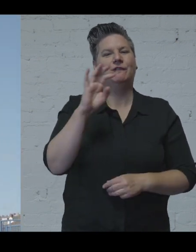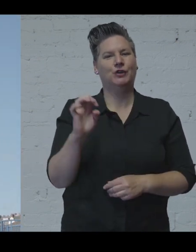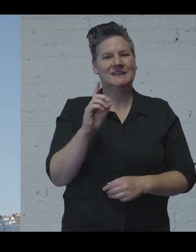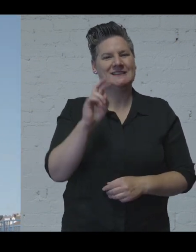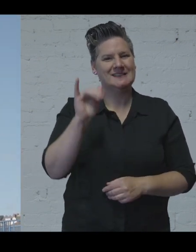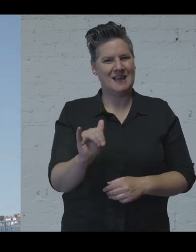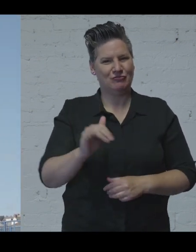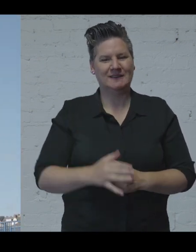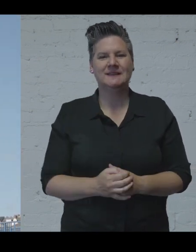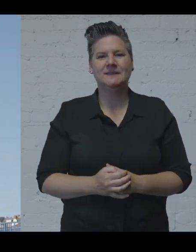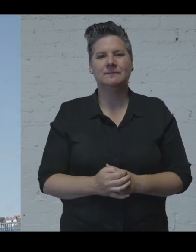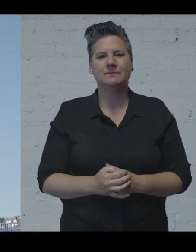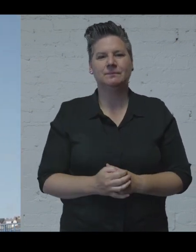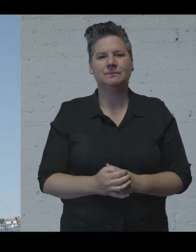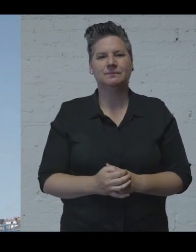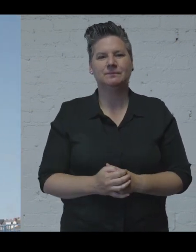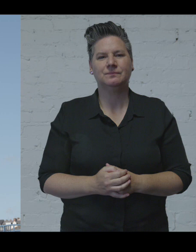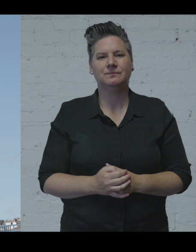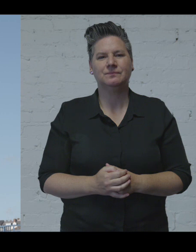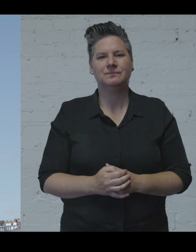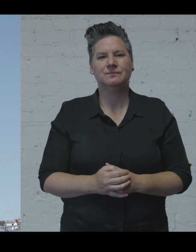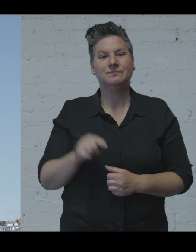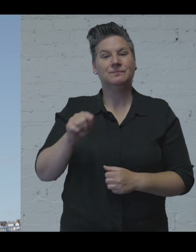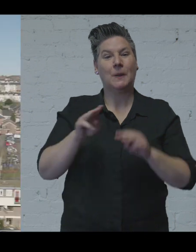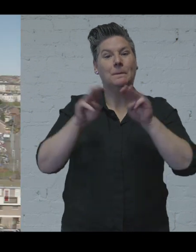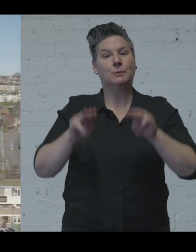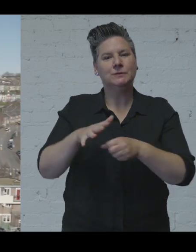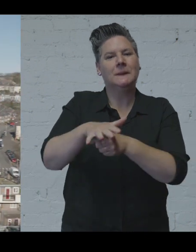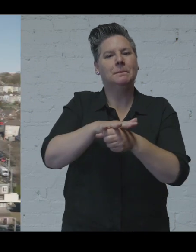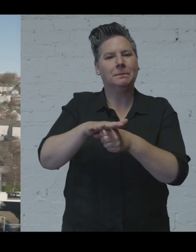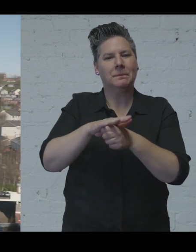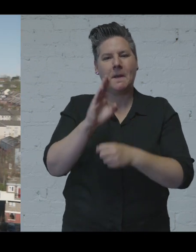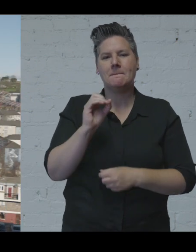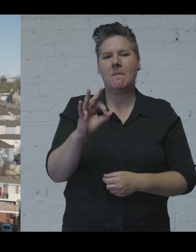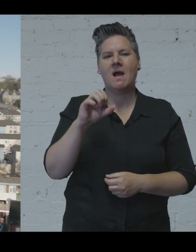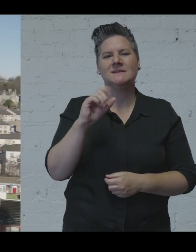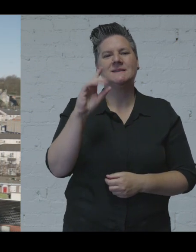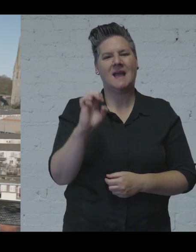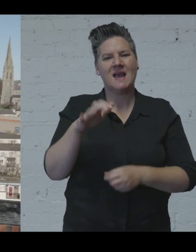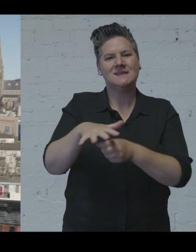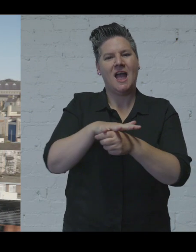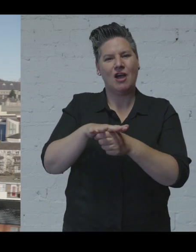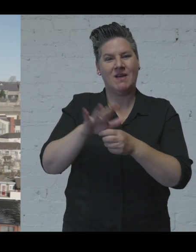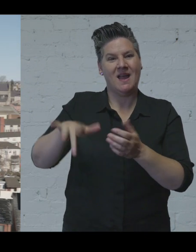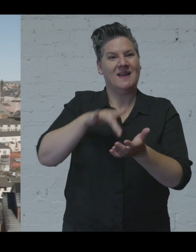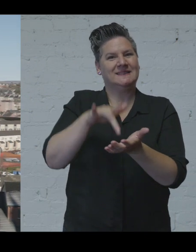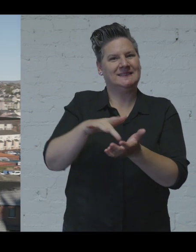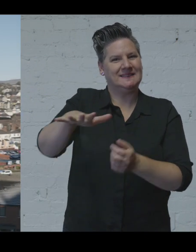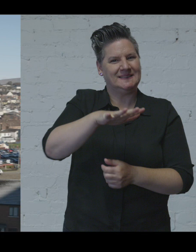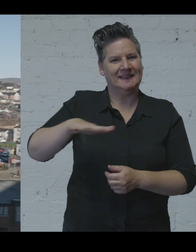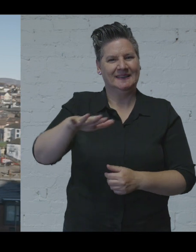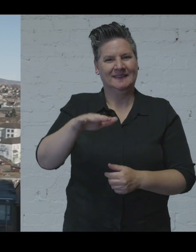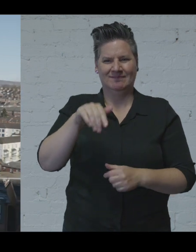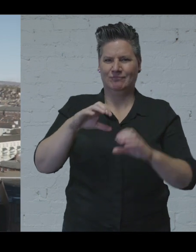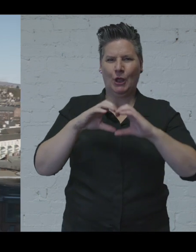Welcome to the Museum of Free Derry. The Museum of Free Derry is located within the Bogside area of Derry City in the